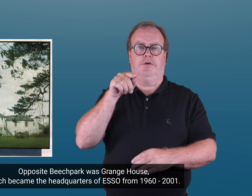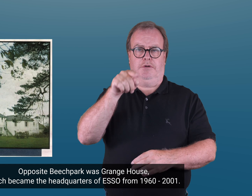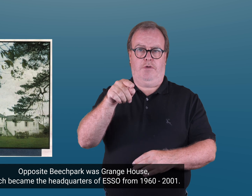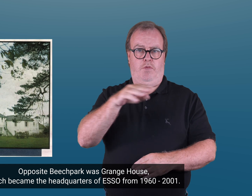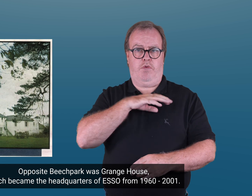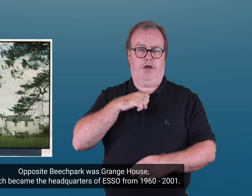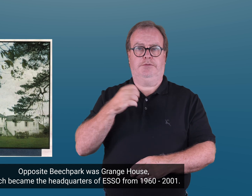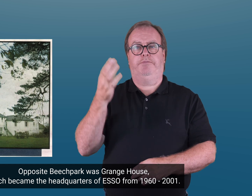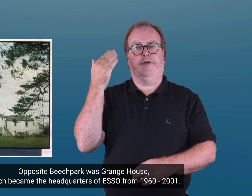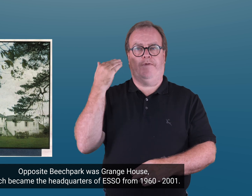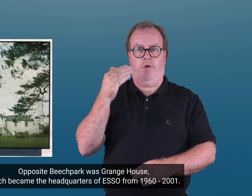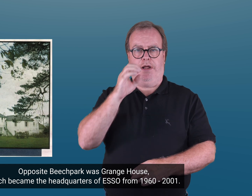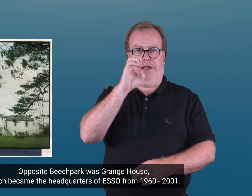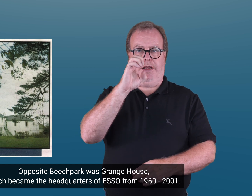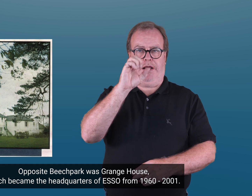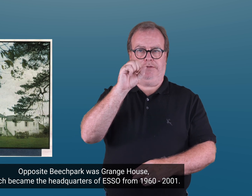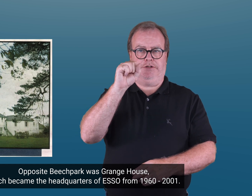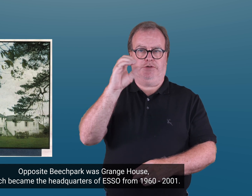which became the headquarters of Esso